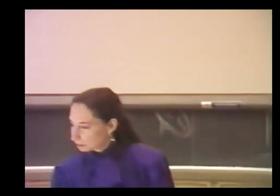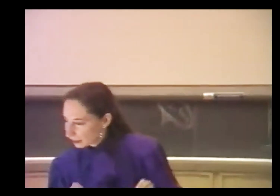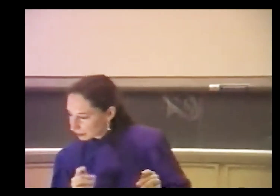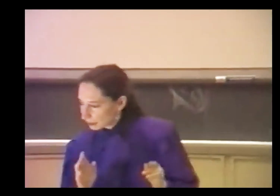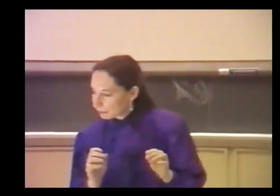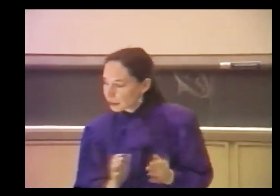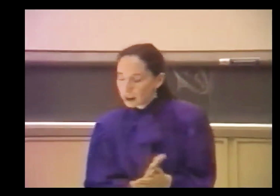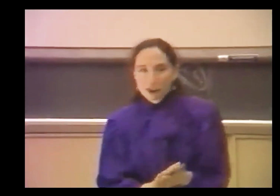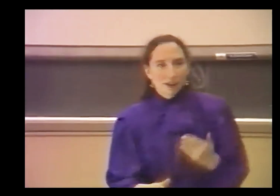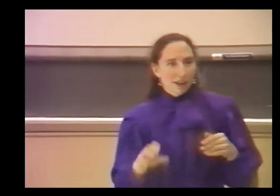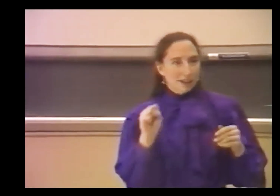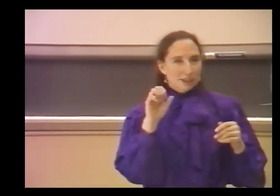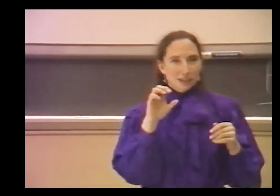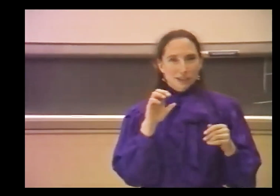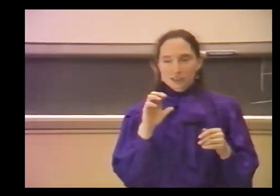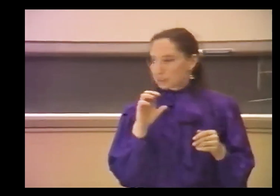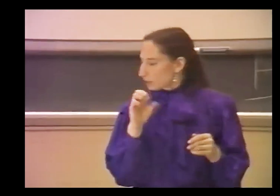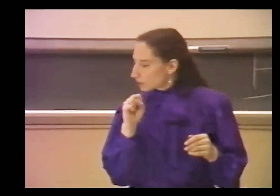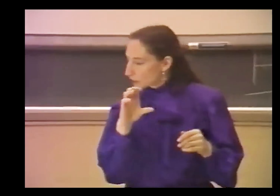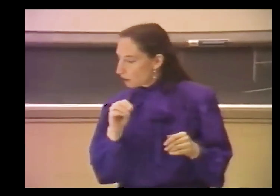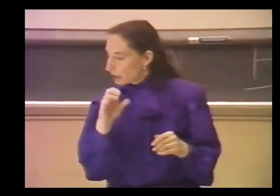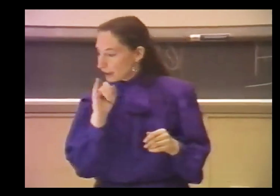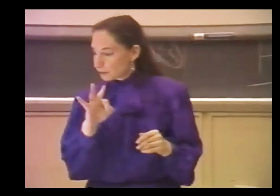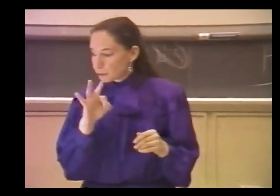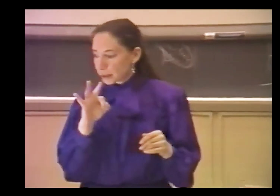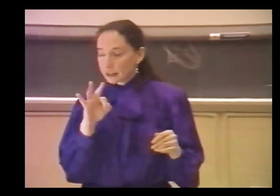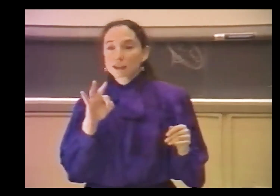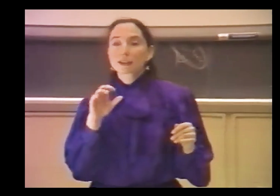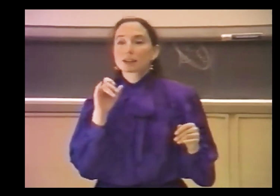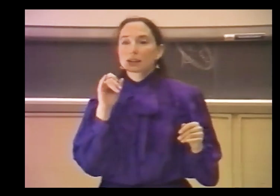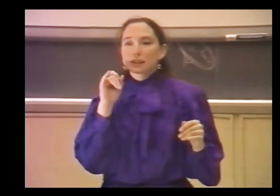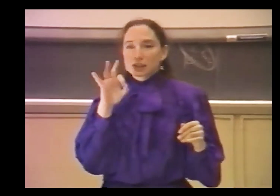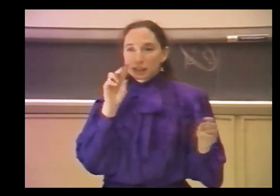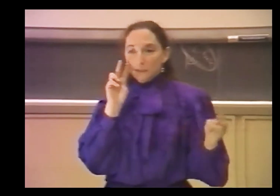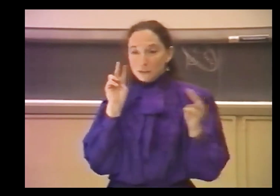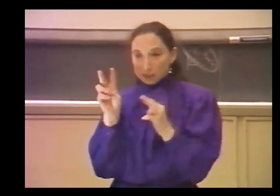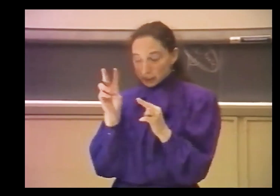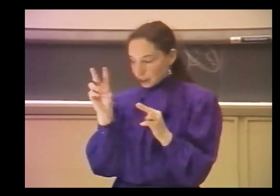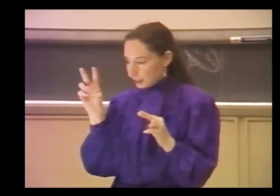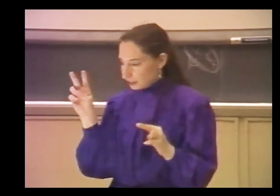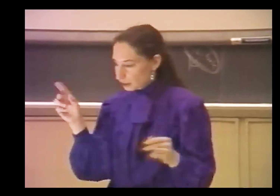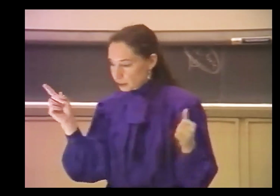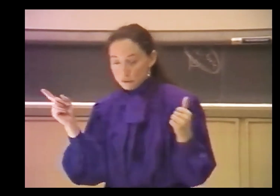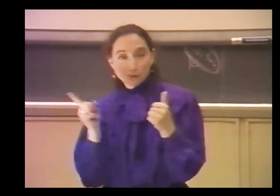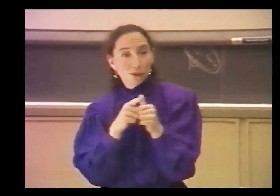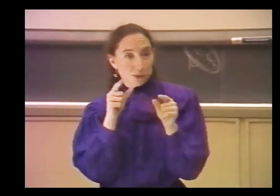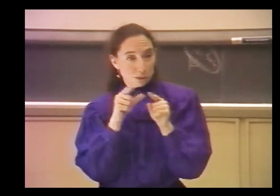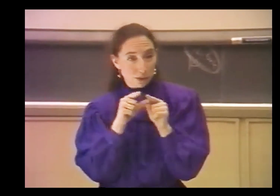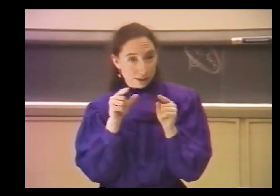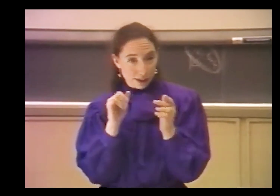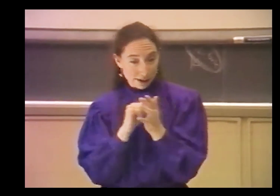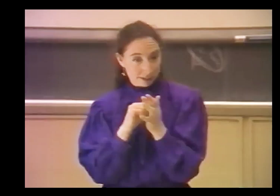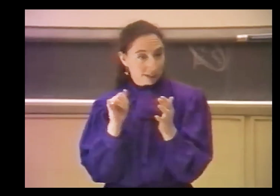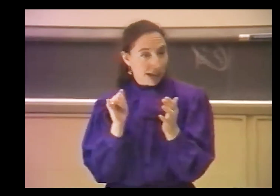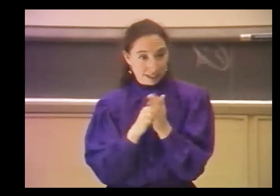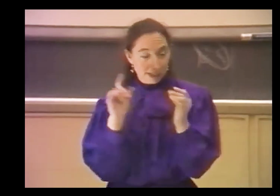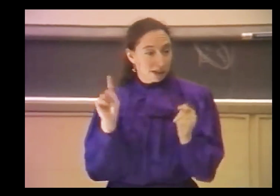Back to me. Okay. So if you look at the first word there, that's the